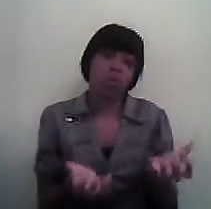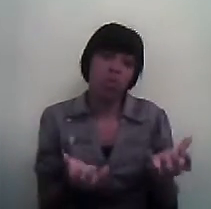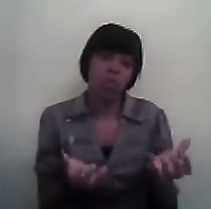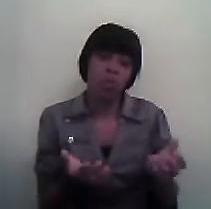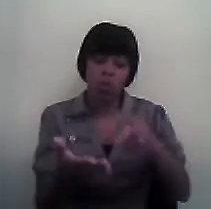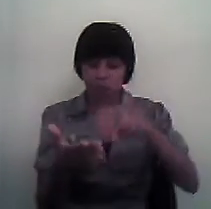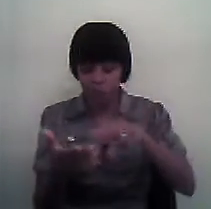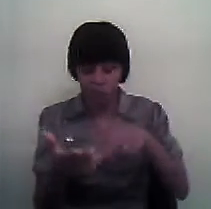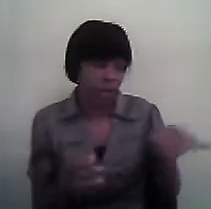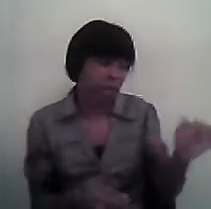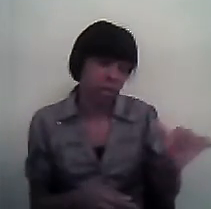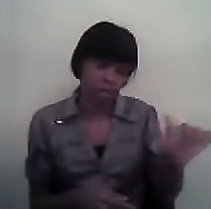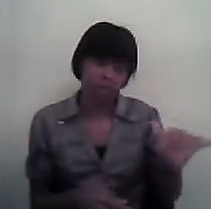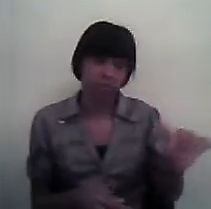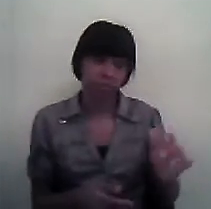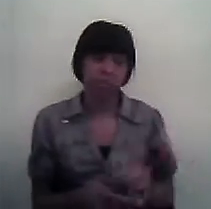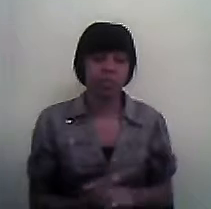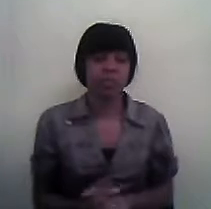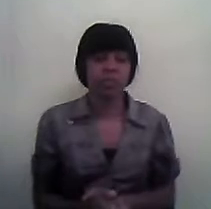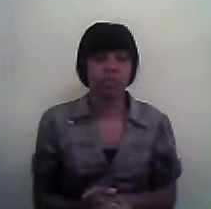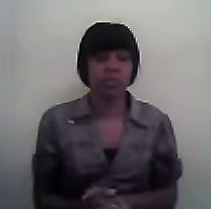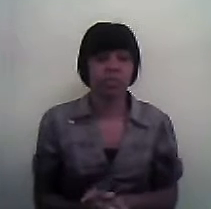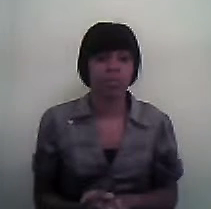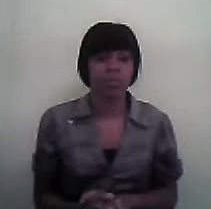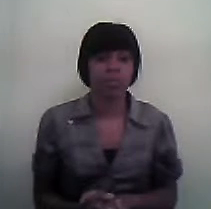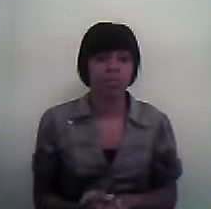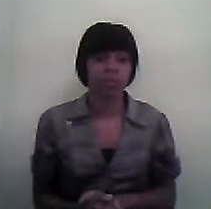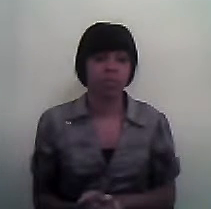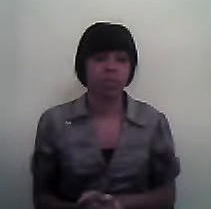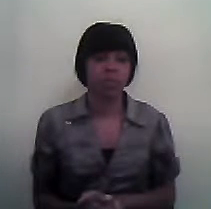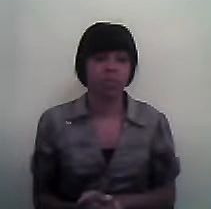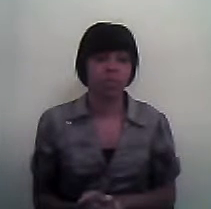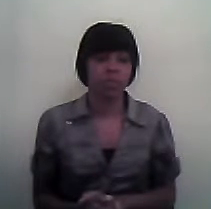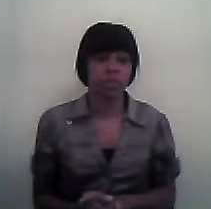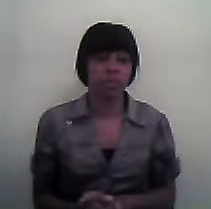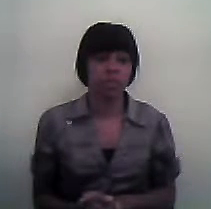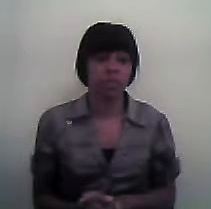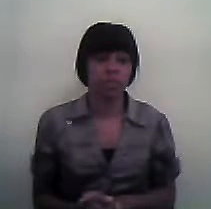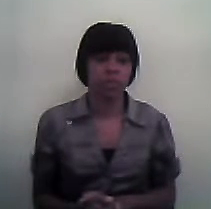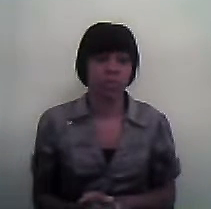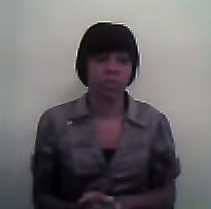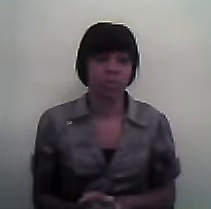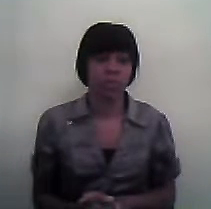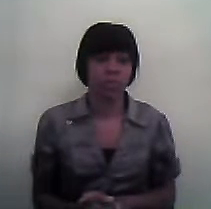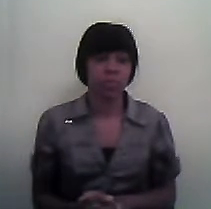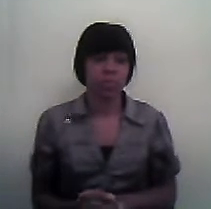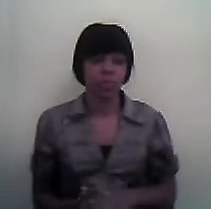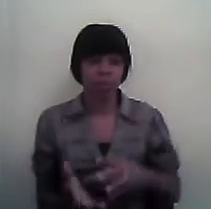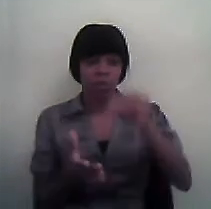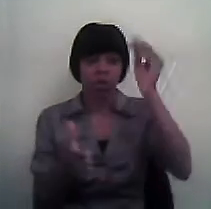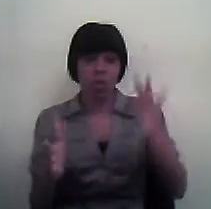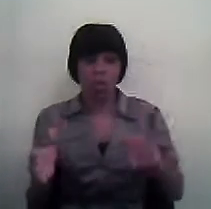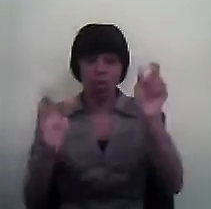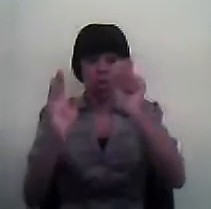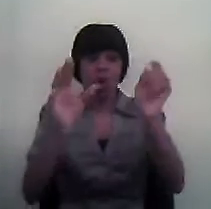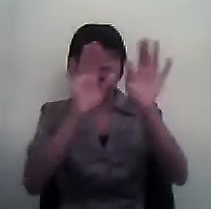So students come in, they write the name of the article, the main idea, whatnot, on the board, and then everyone browses around